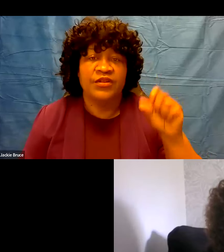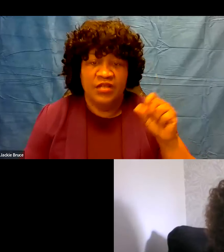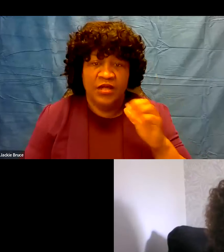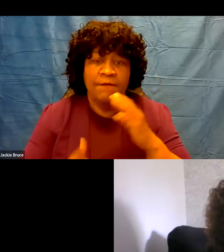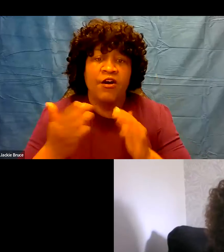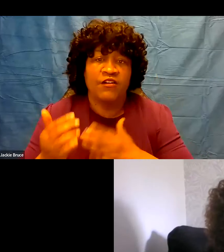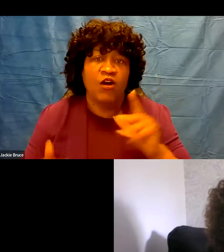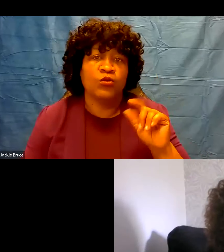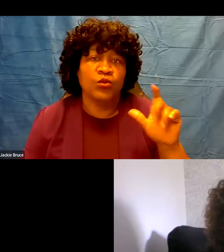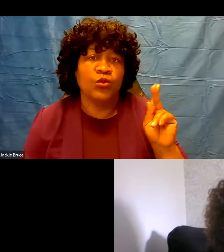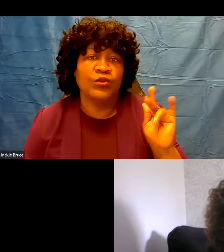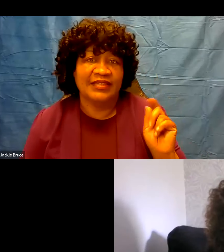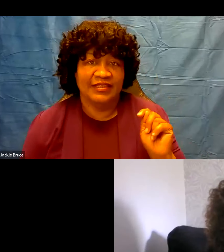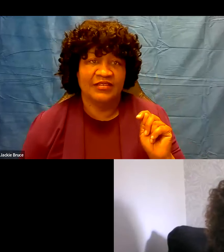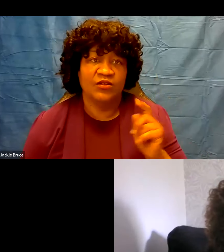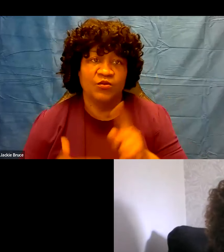we're putting together,